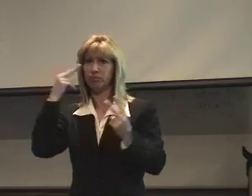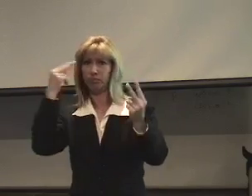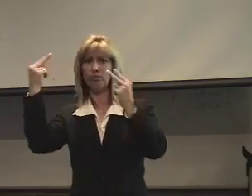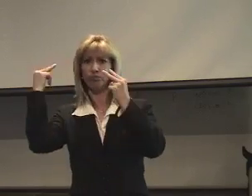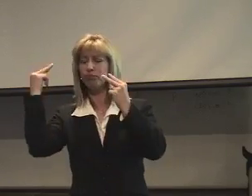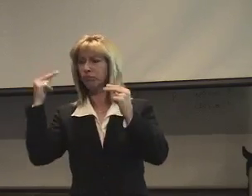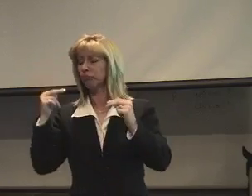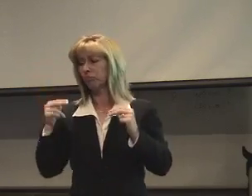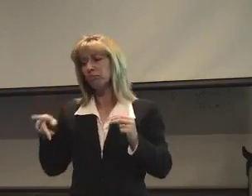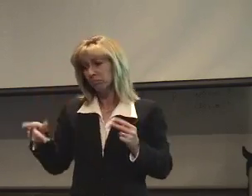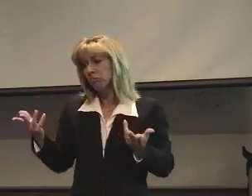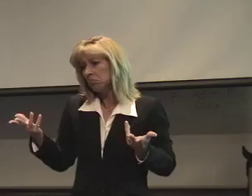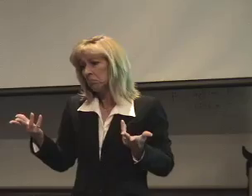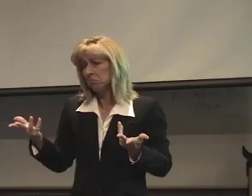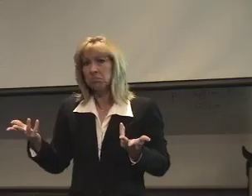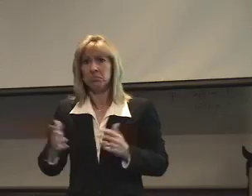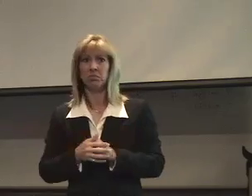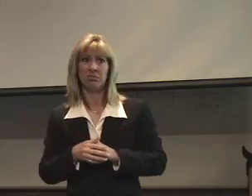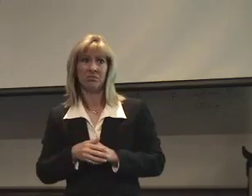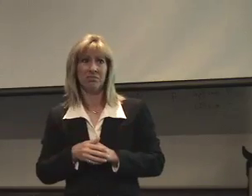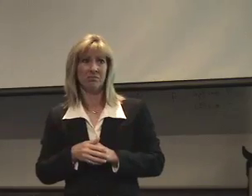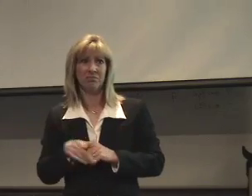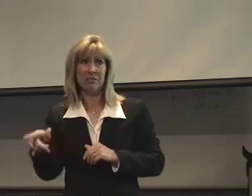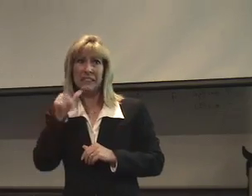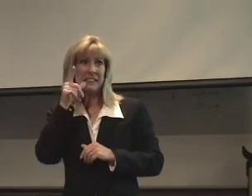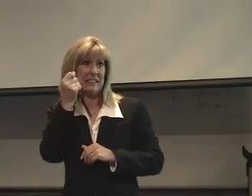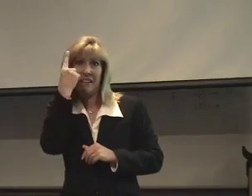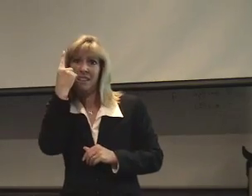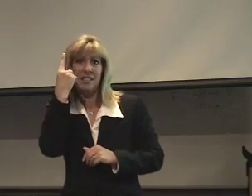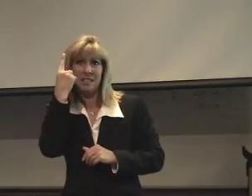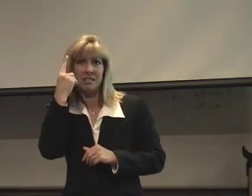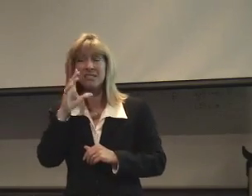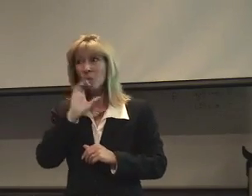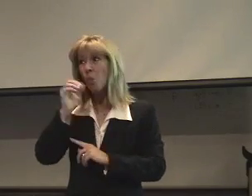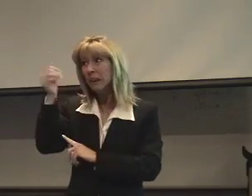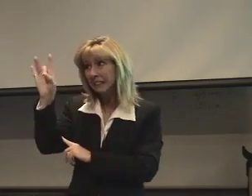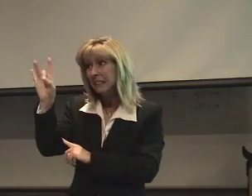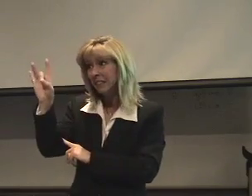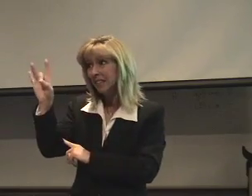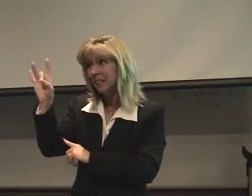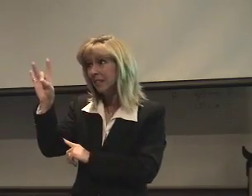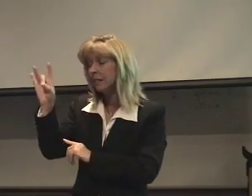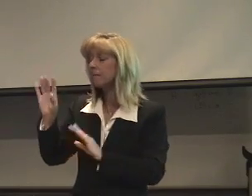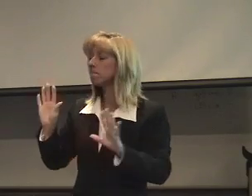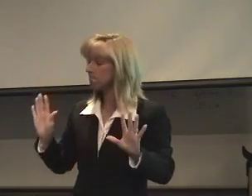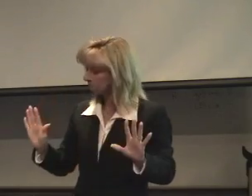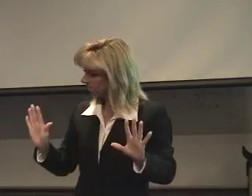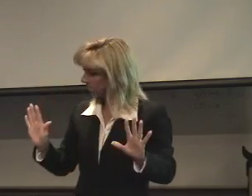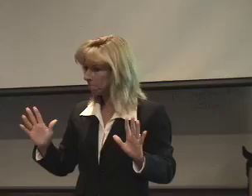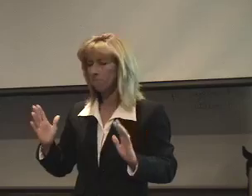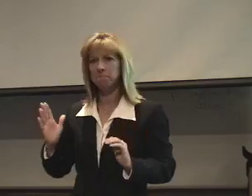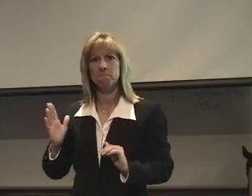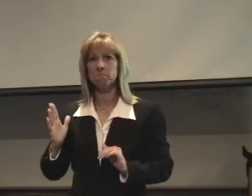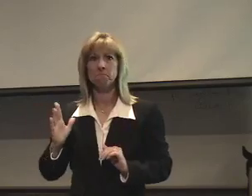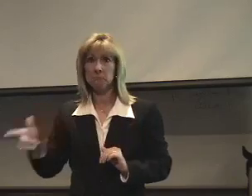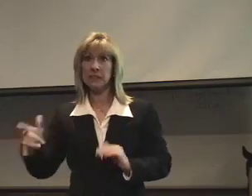he's just doesn't get it. 18 years old, and fine. Nothing wrong with